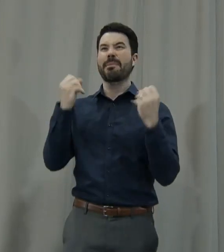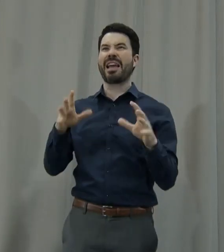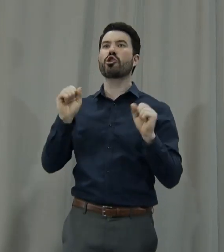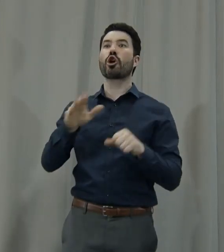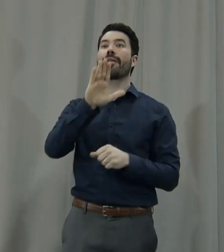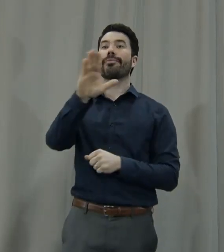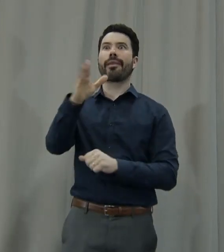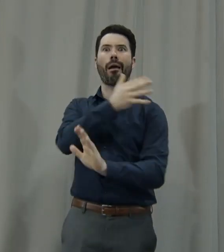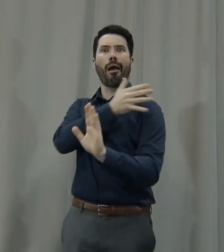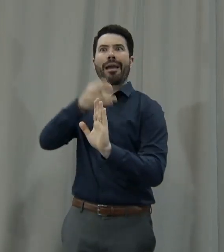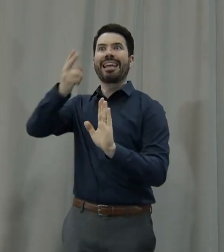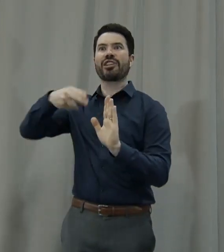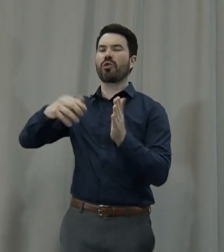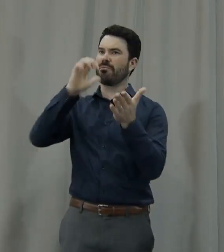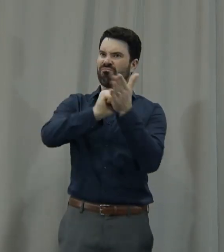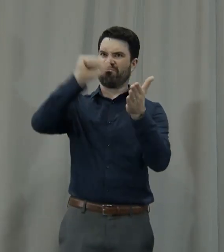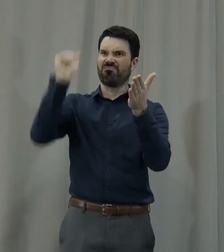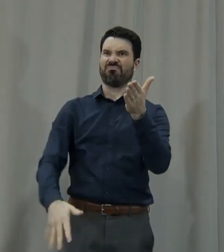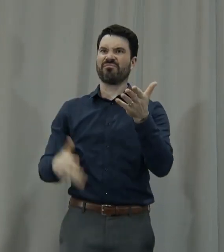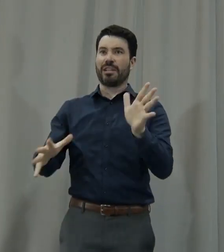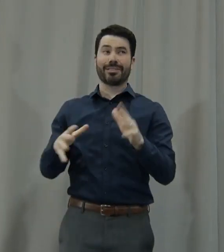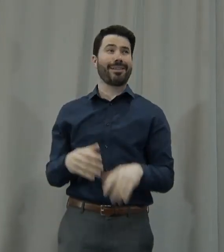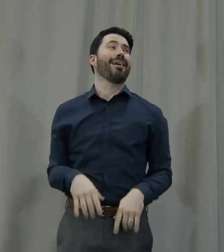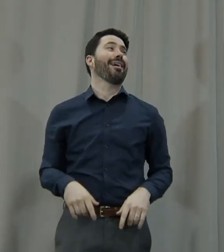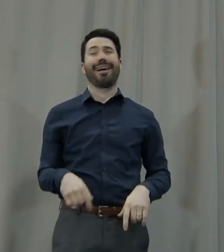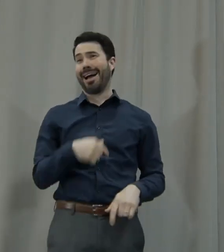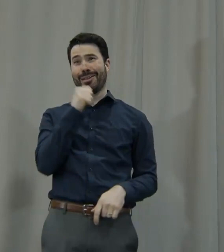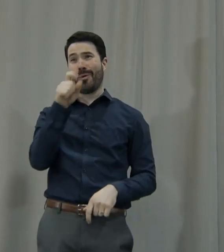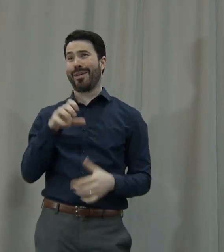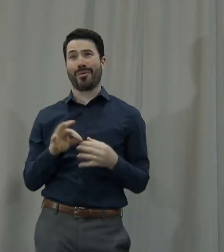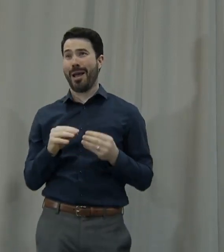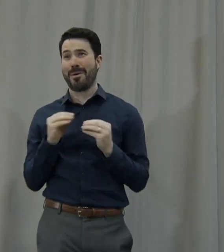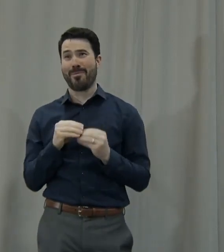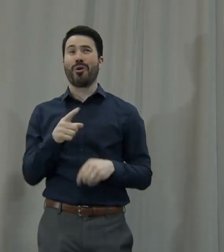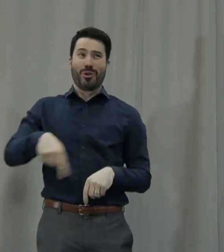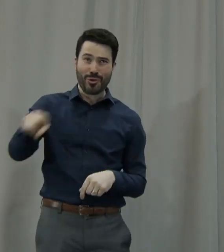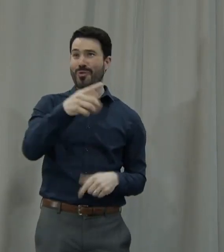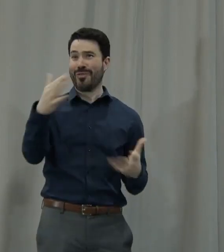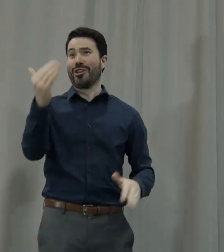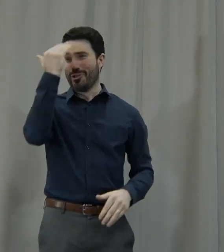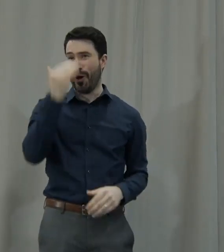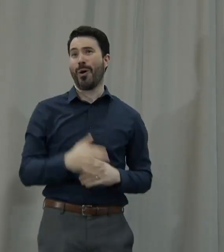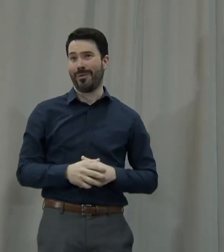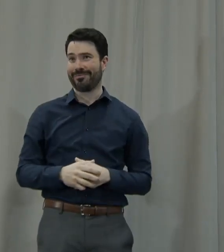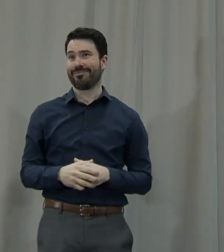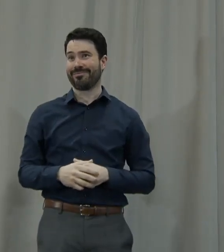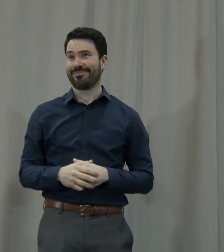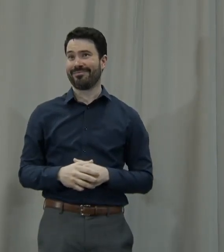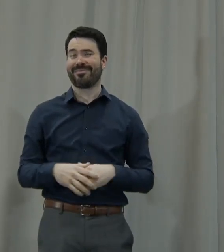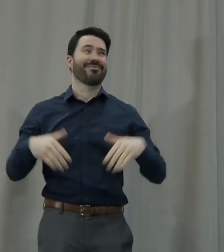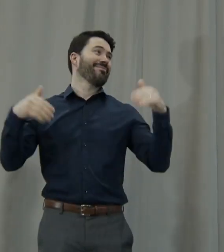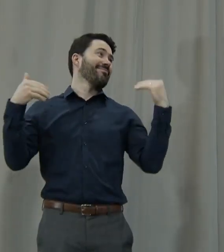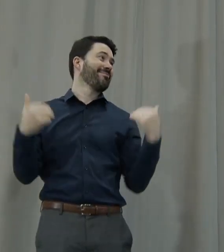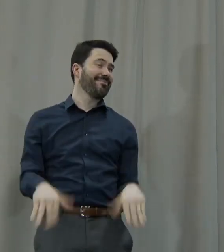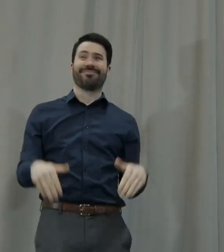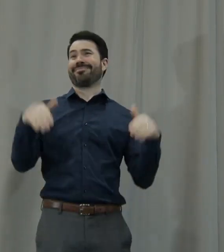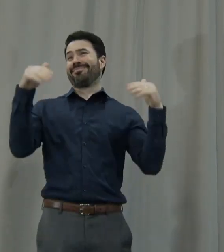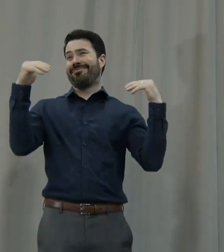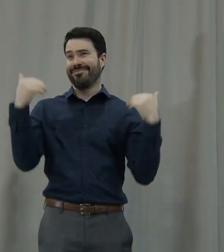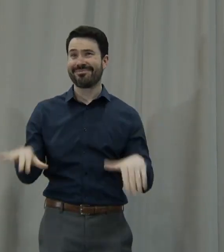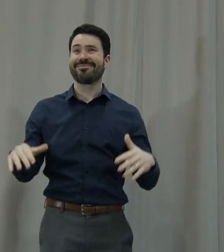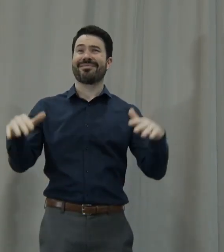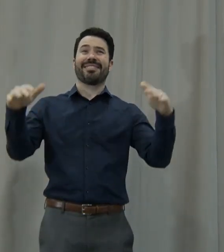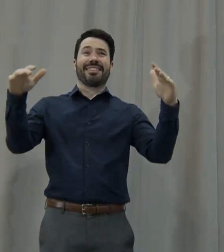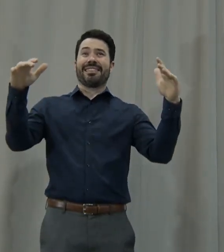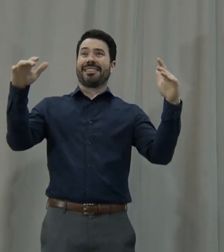I know with this group, I don't have to talk to you about, you know, the disproportionality,